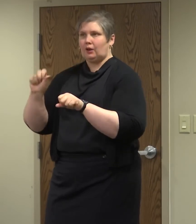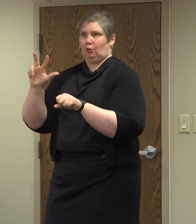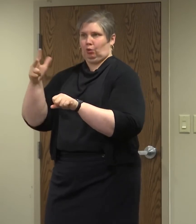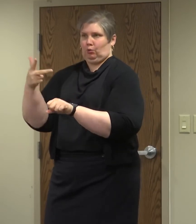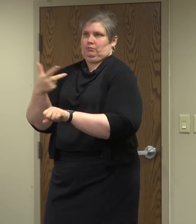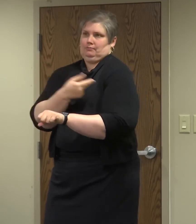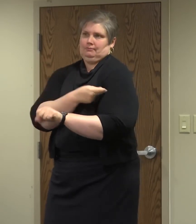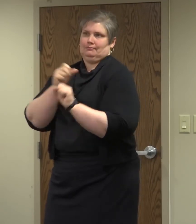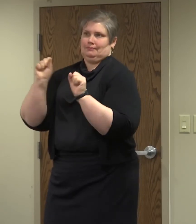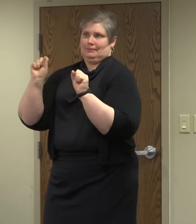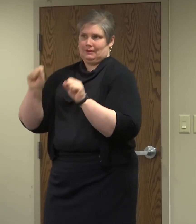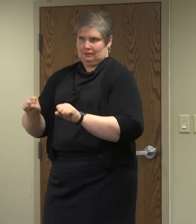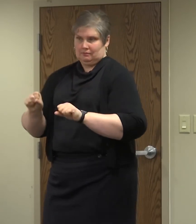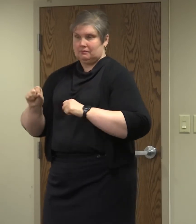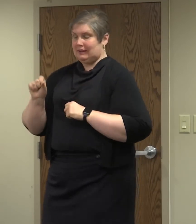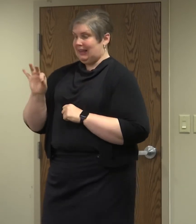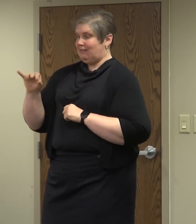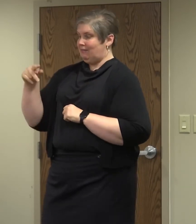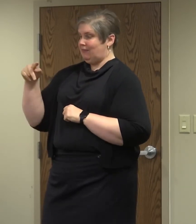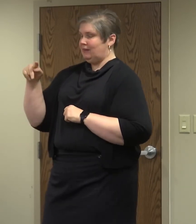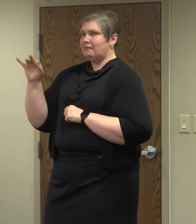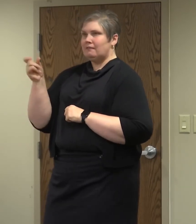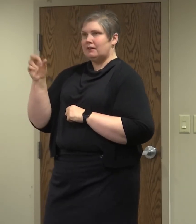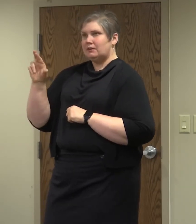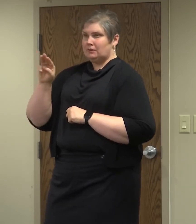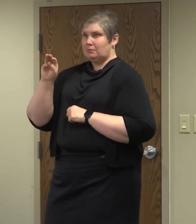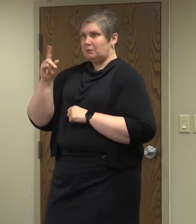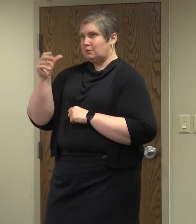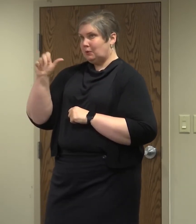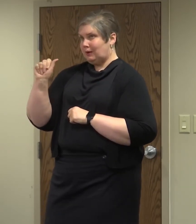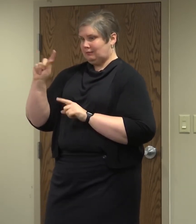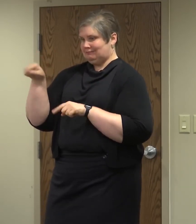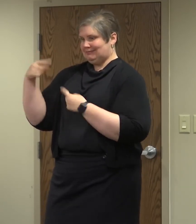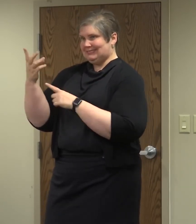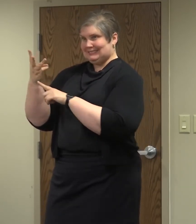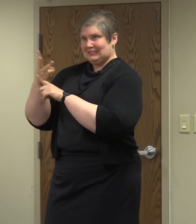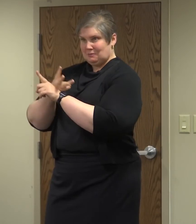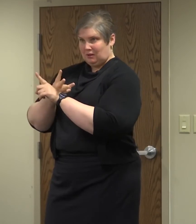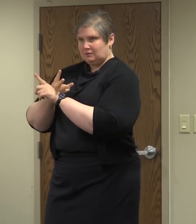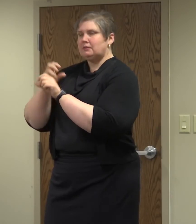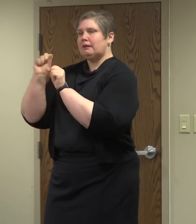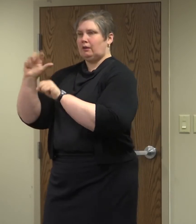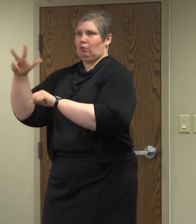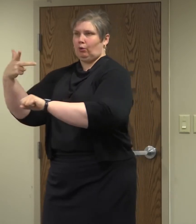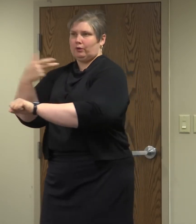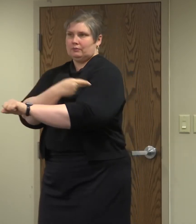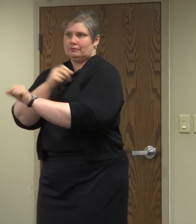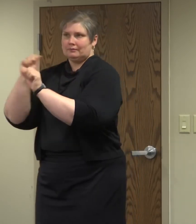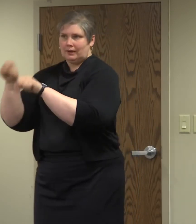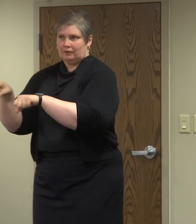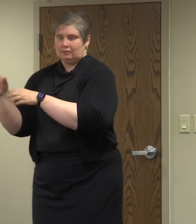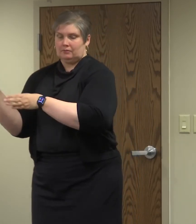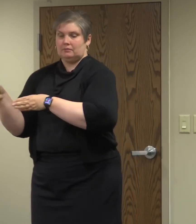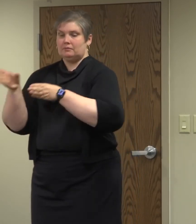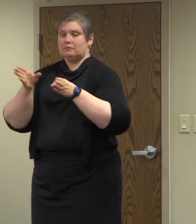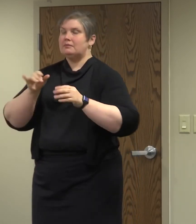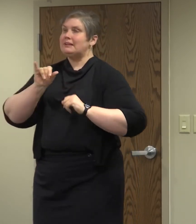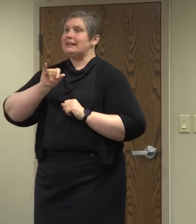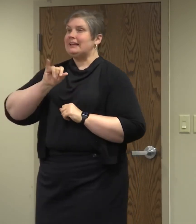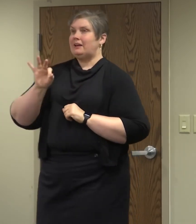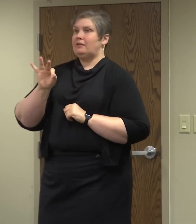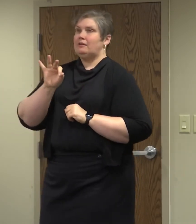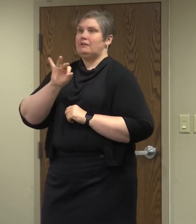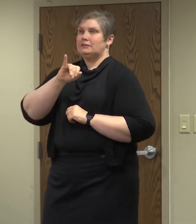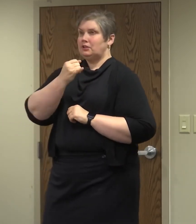either Pfizer or Moderna, it's time to get it. If it's been 2 months since you got a Janssen or Johnson & Johnson, get your